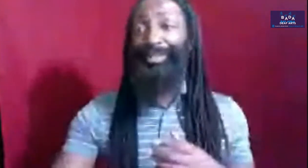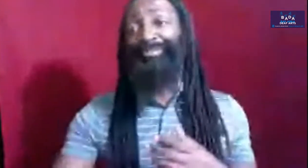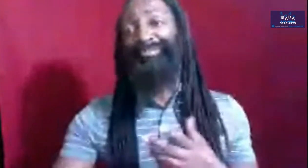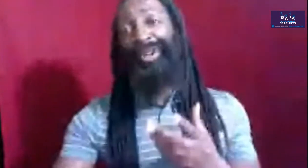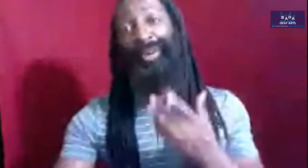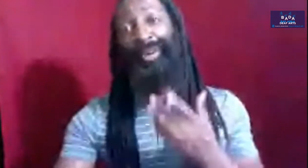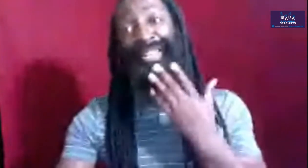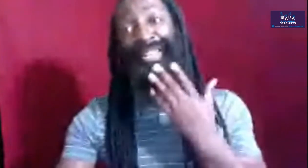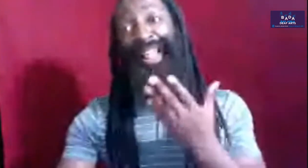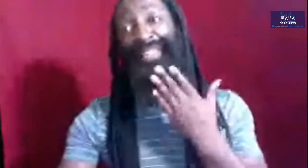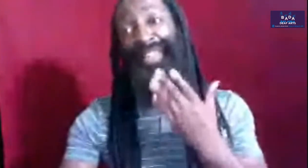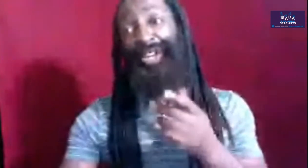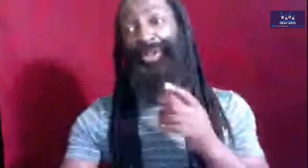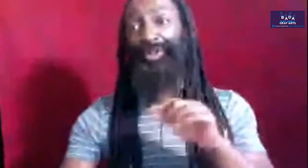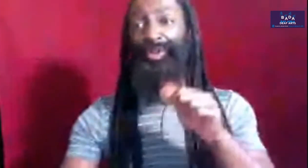Thank you for the interpreters.